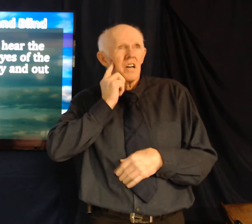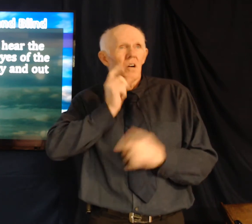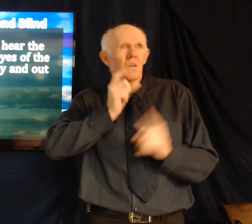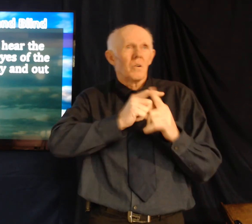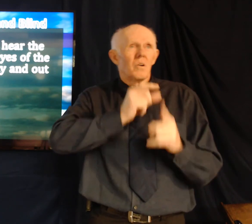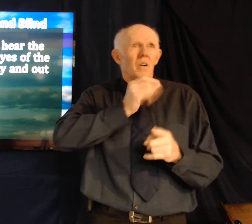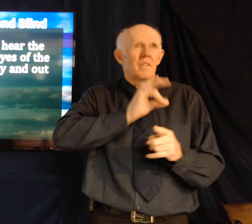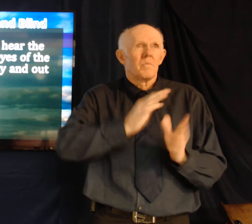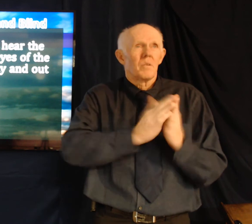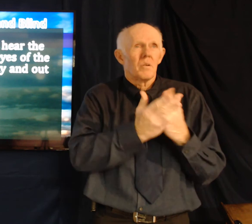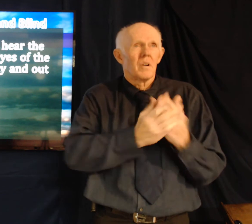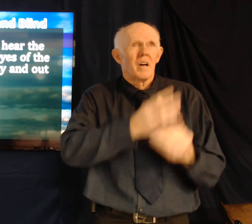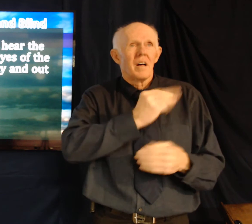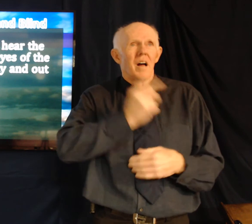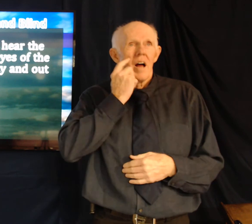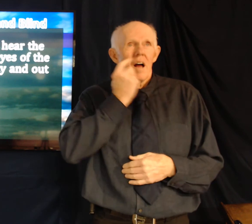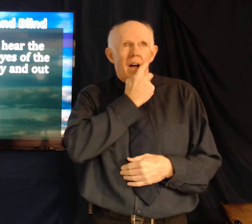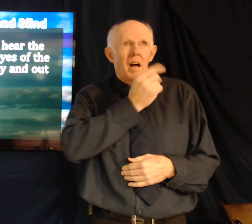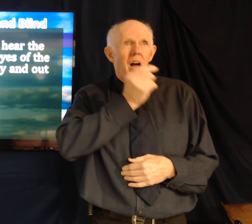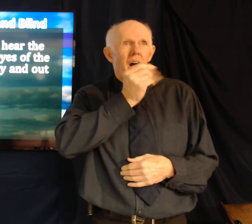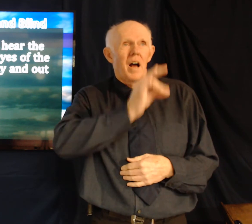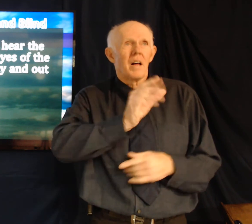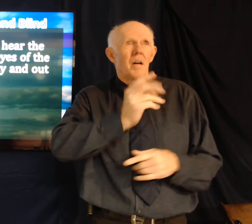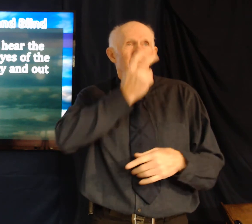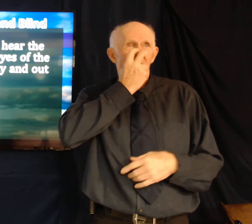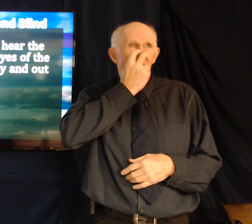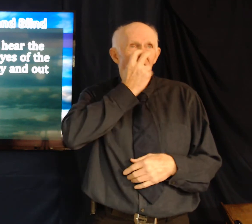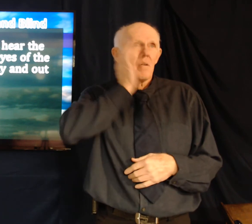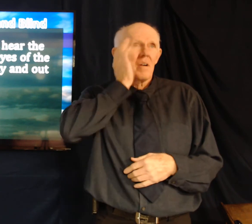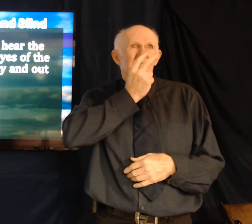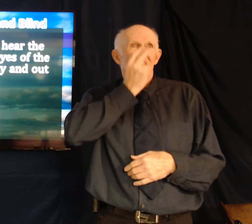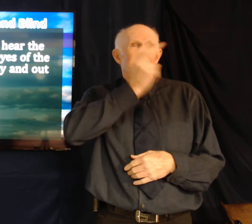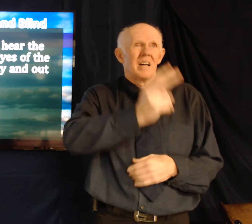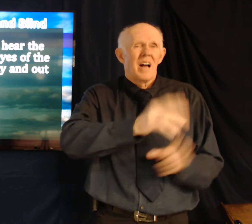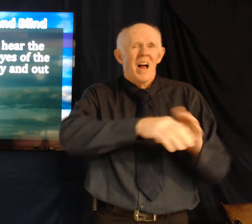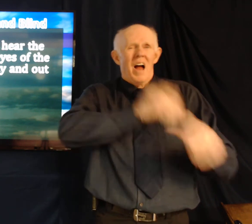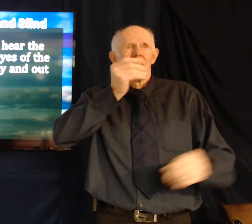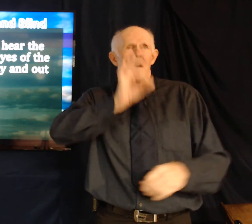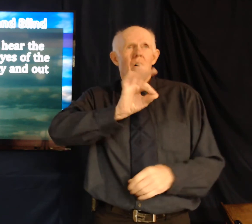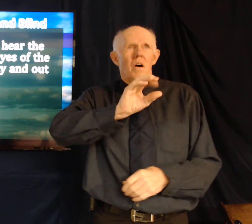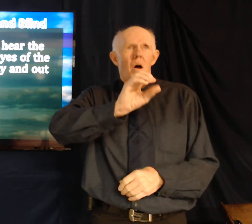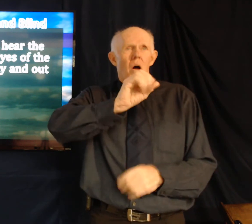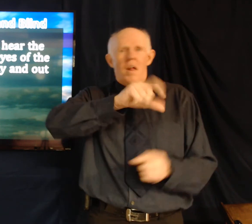In that day, the deaf shall hear the words of the book. And the eyes of the blind shall see.